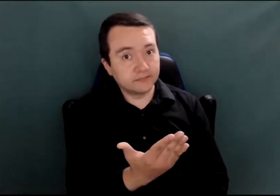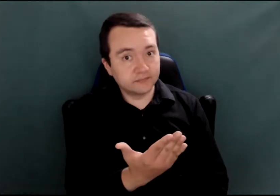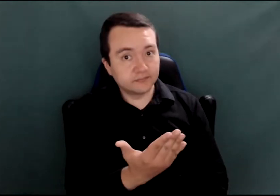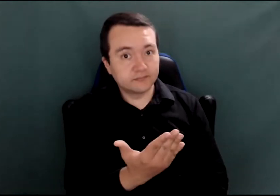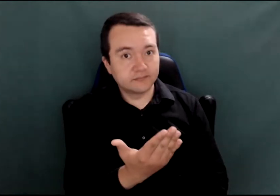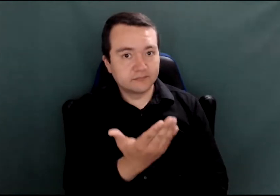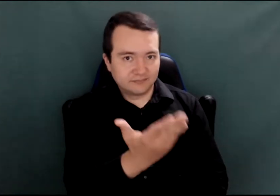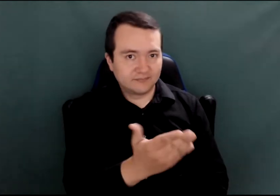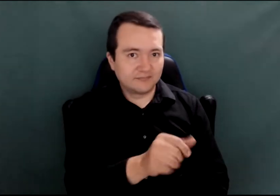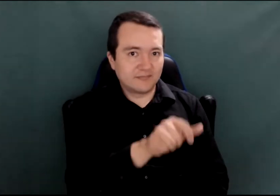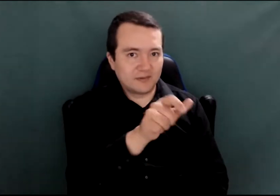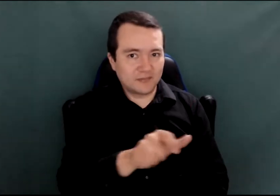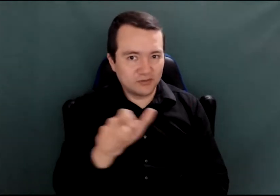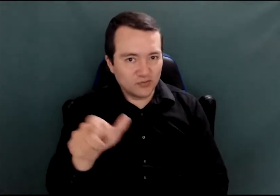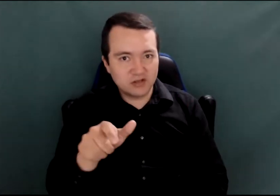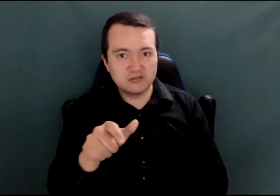Thank you very much.